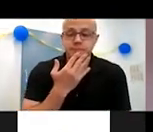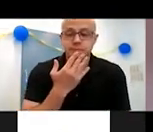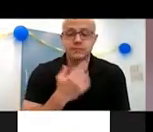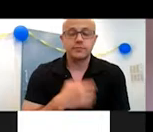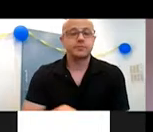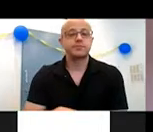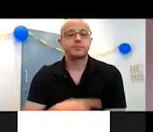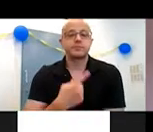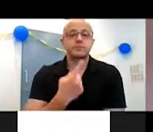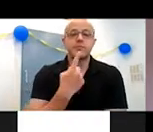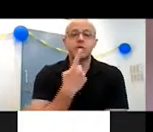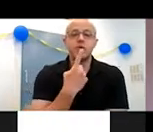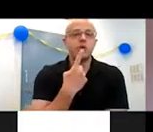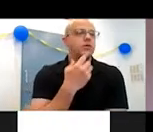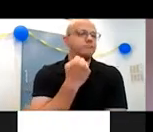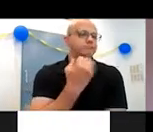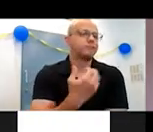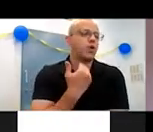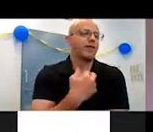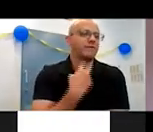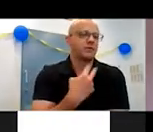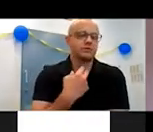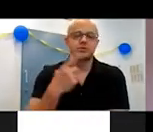I'm going to go back to colors now.